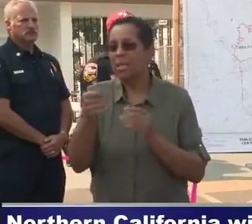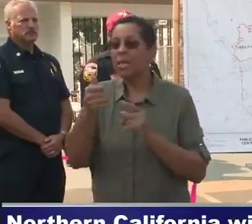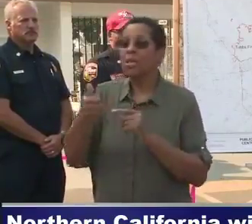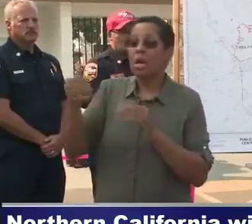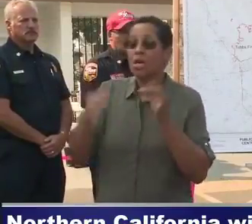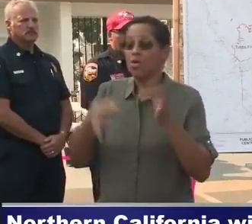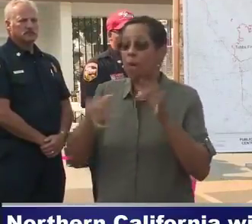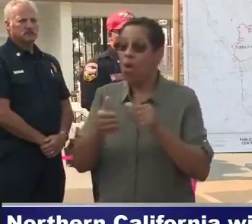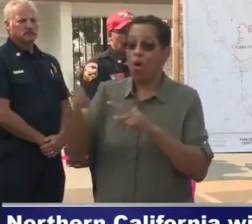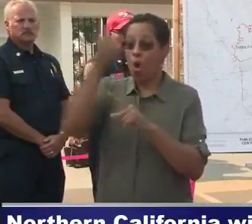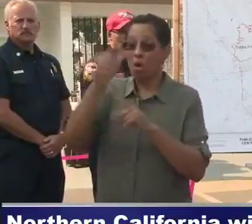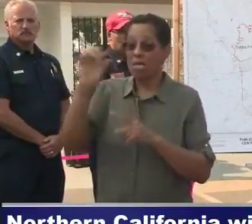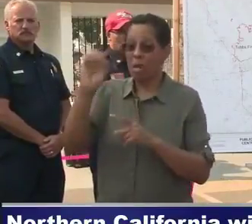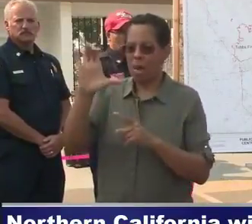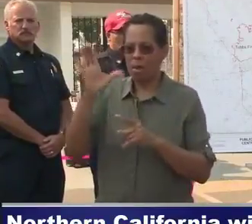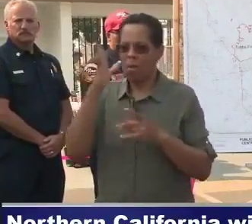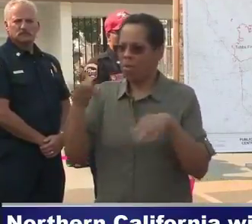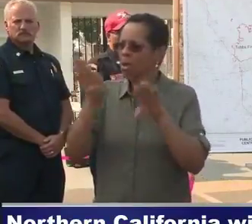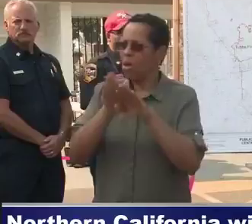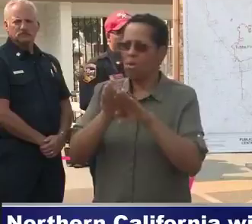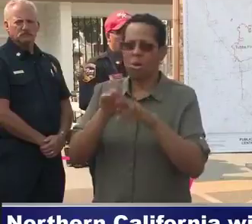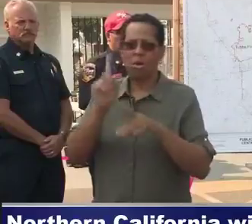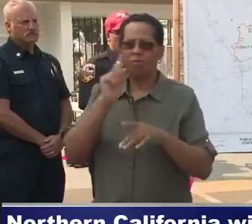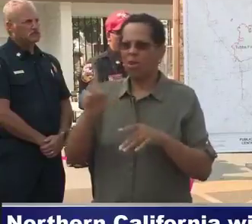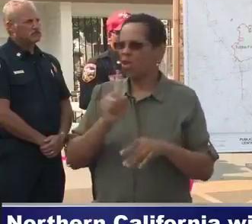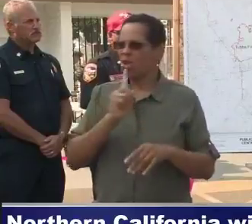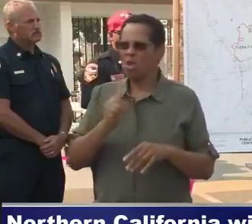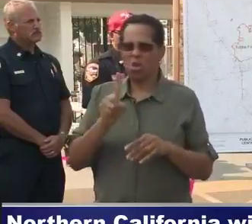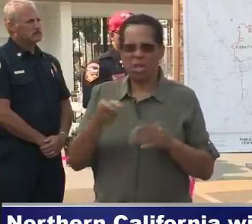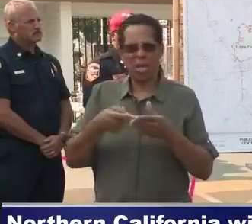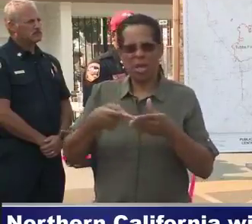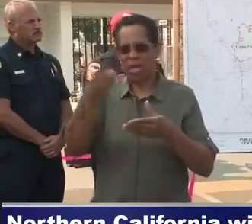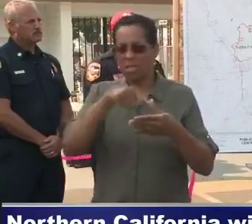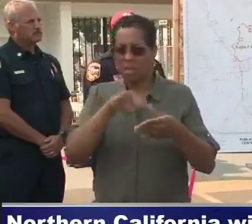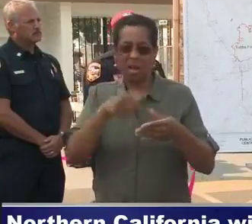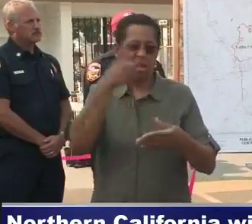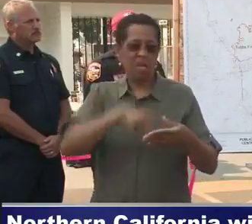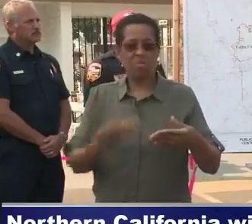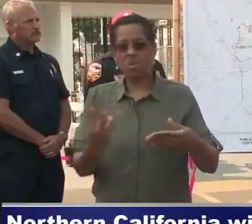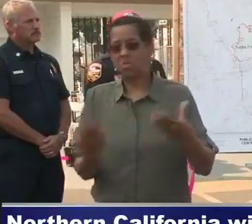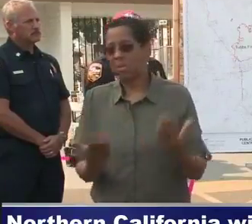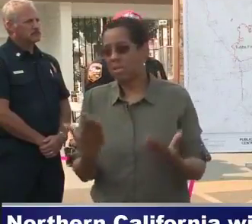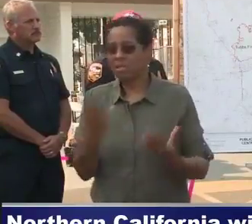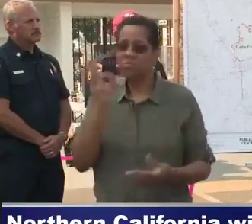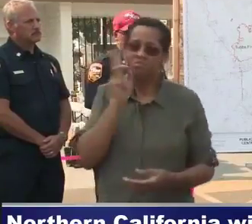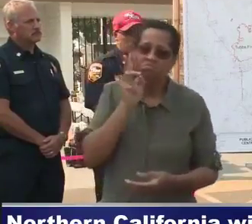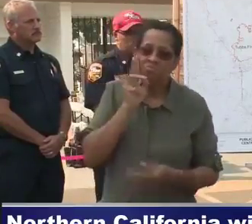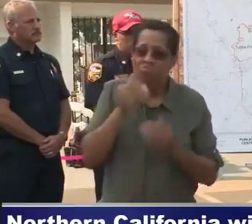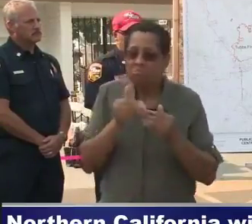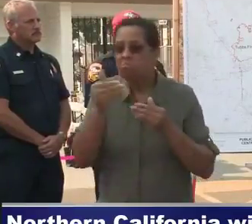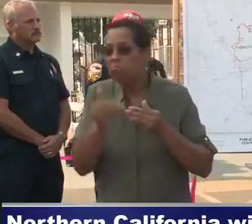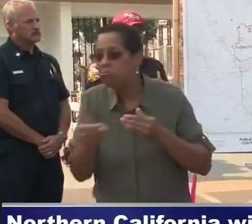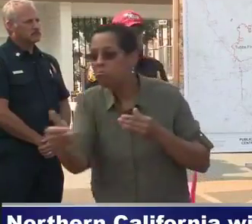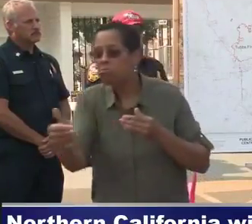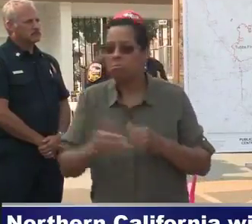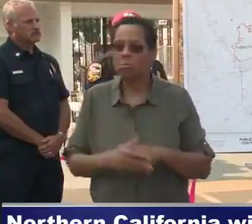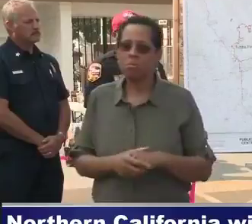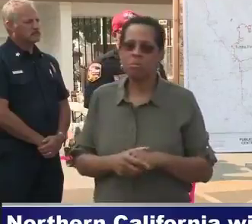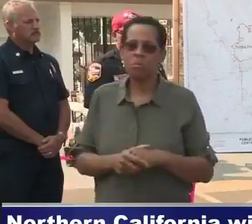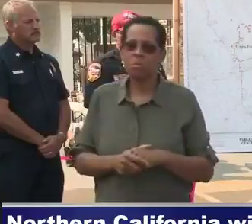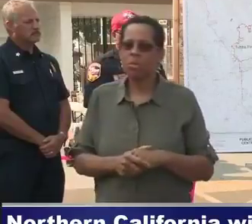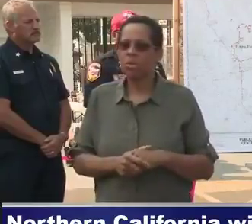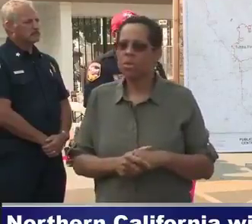be closed at least until Wednesday of next week. There will be a press release coming out, so there will be absolutely no